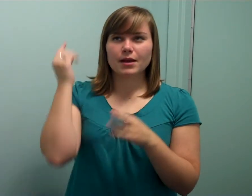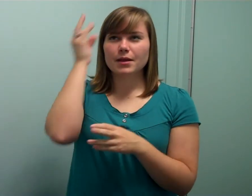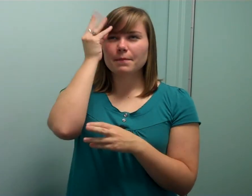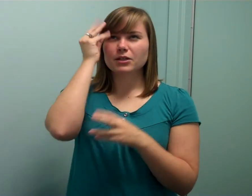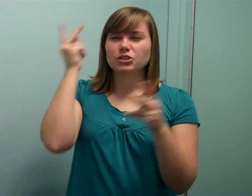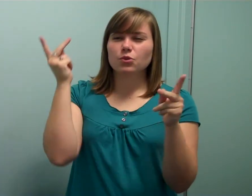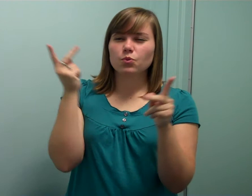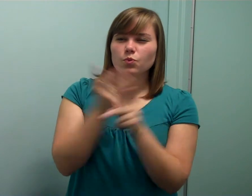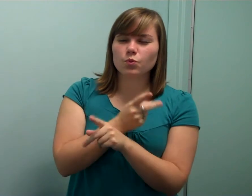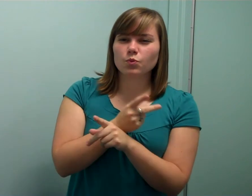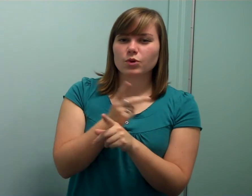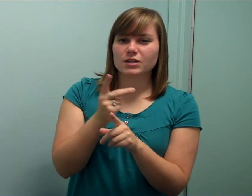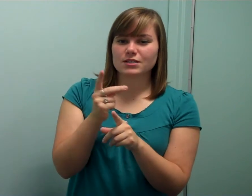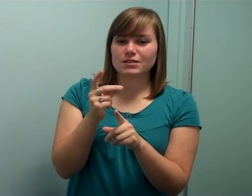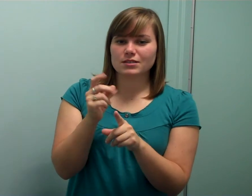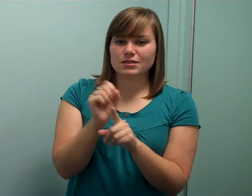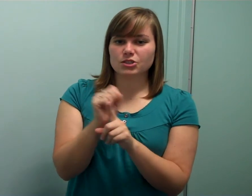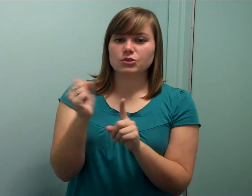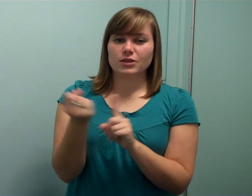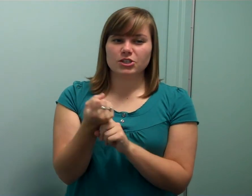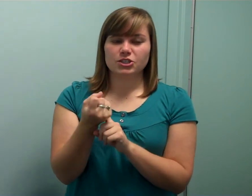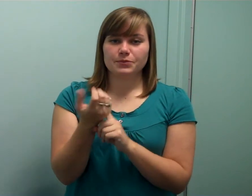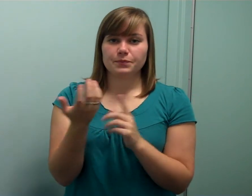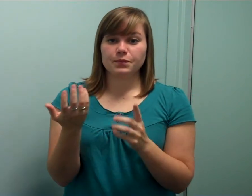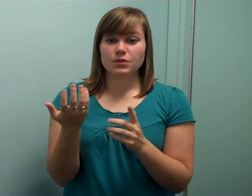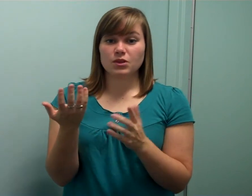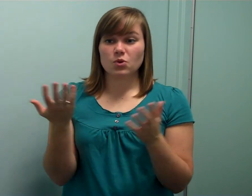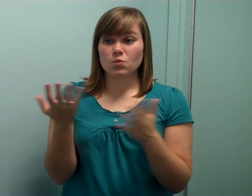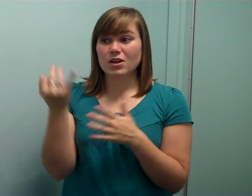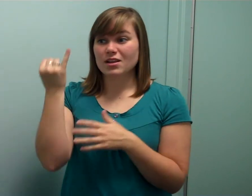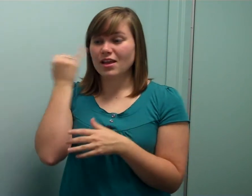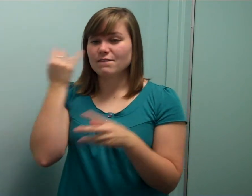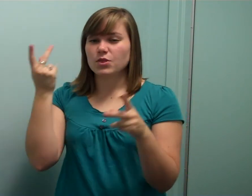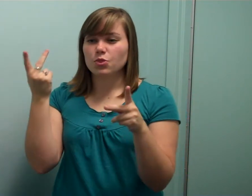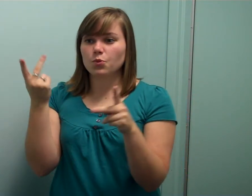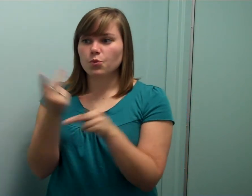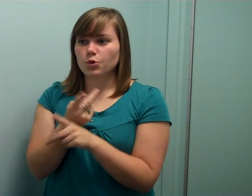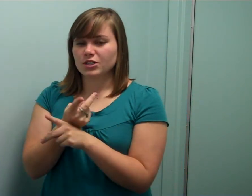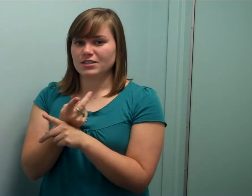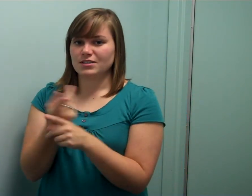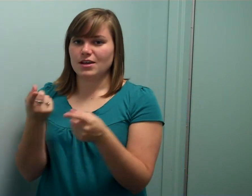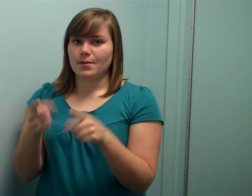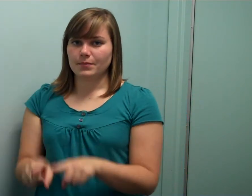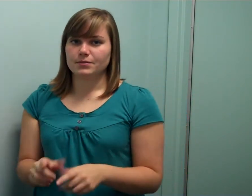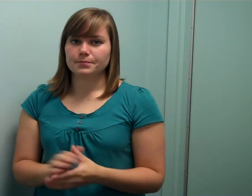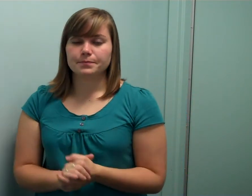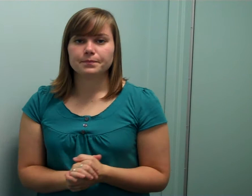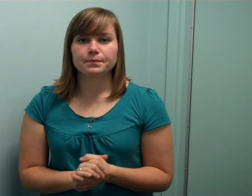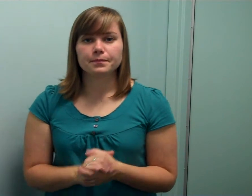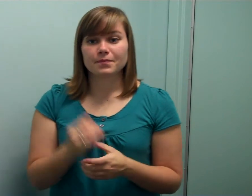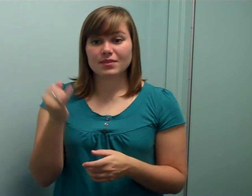worst possible consequences. What if the worst happened? And imagine